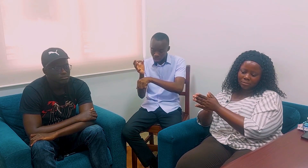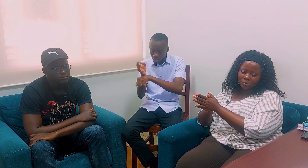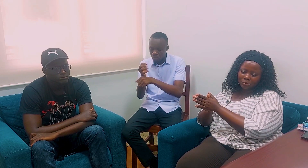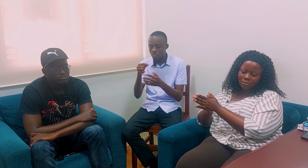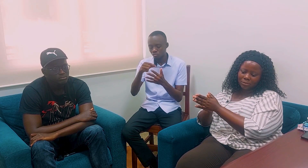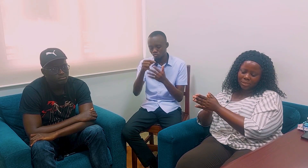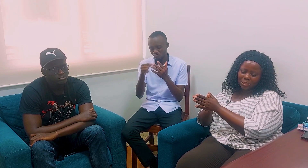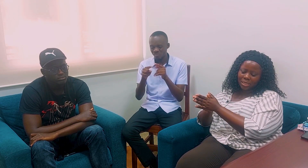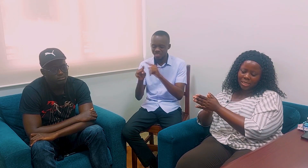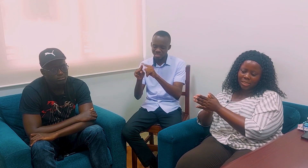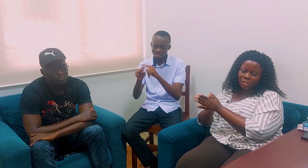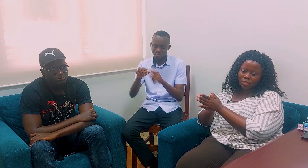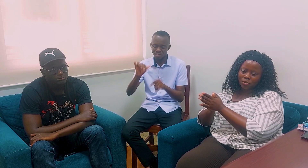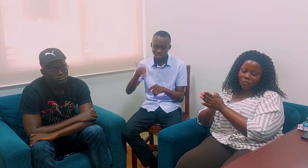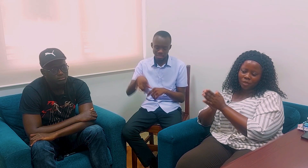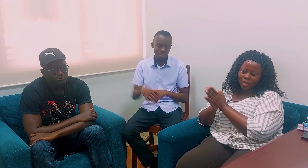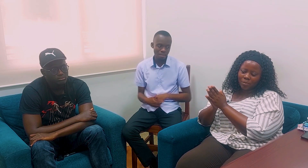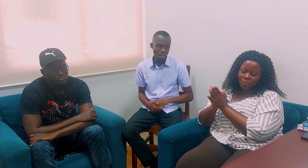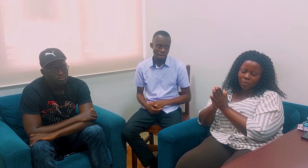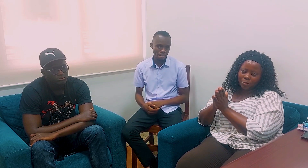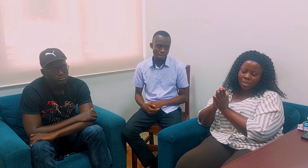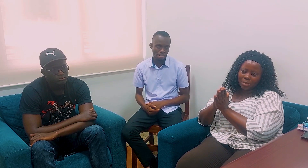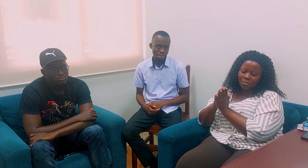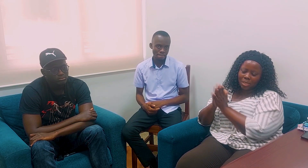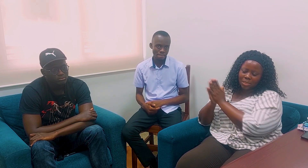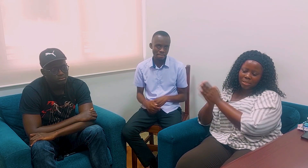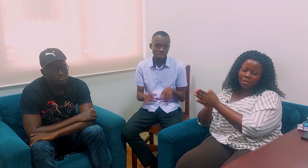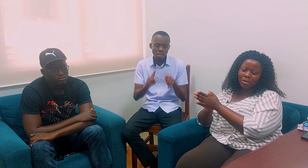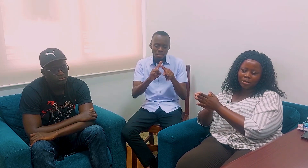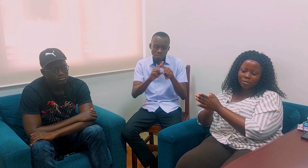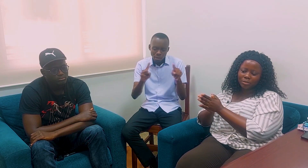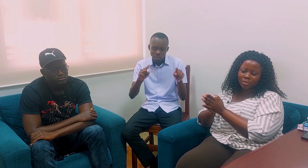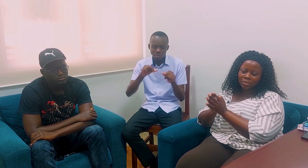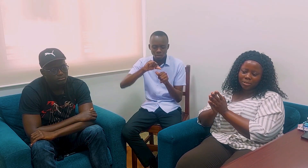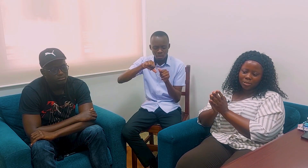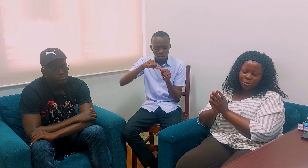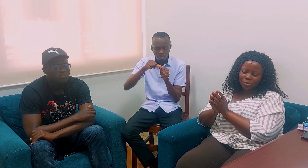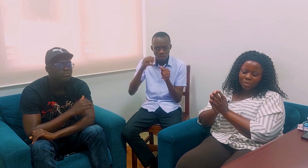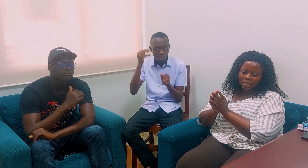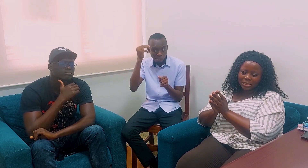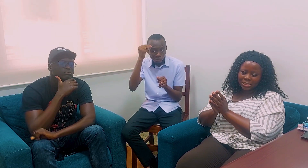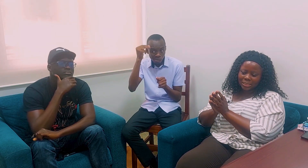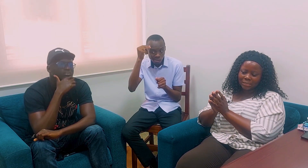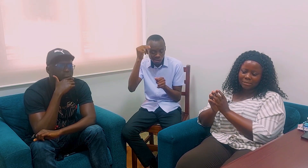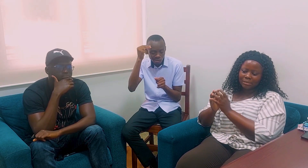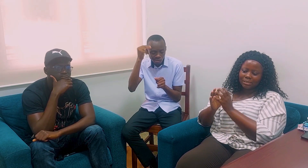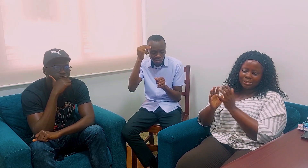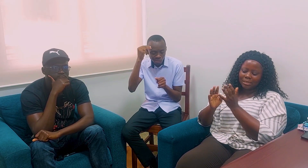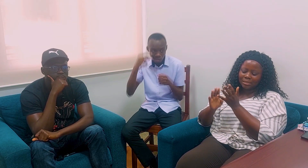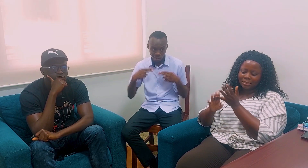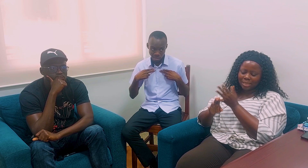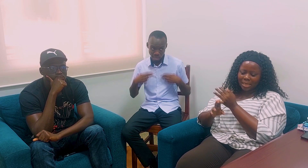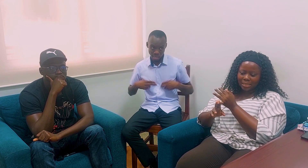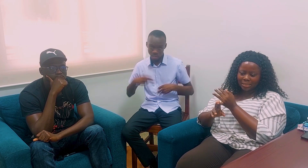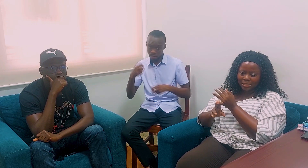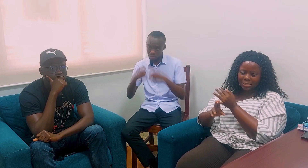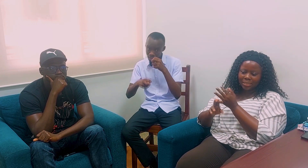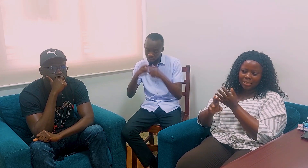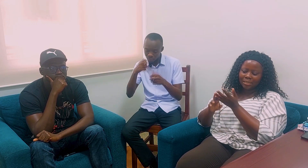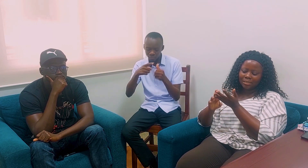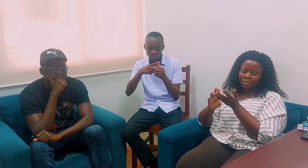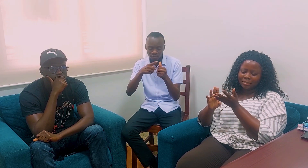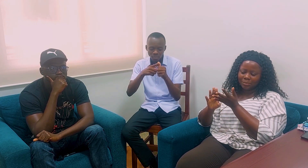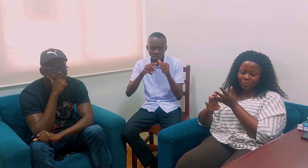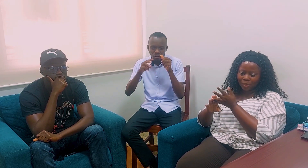On the issue of probably a mental health condition,